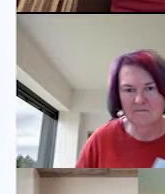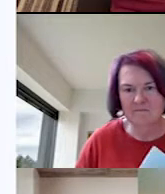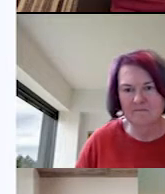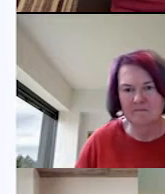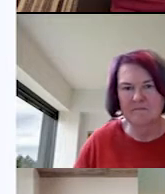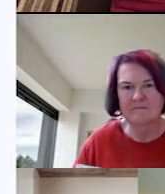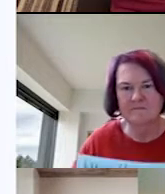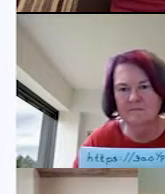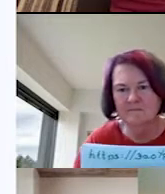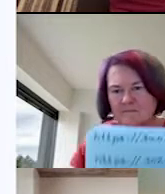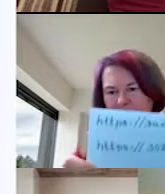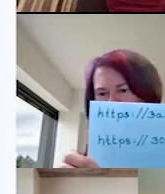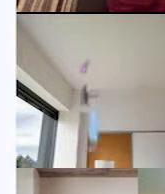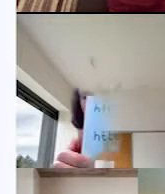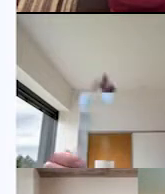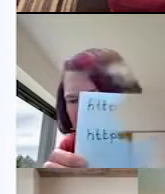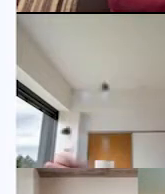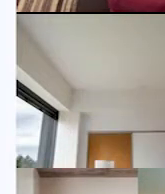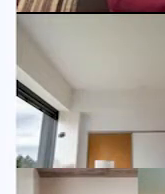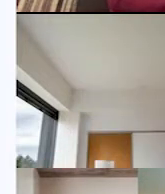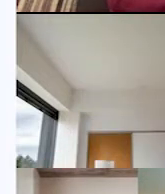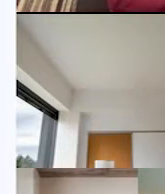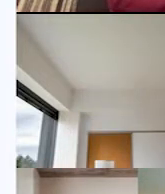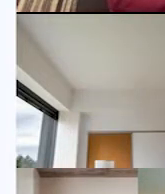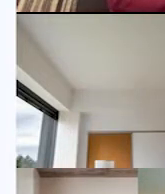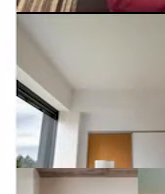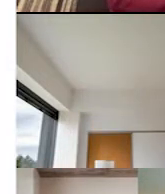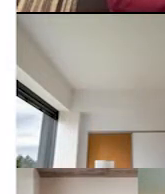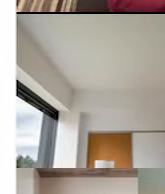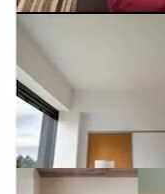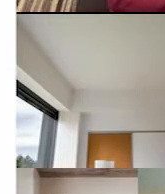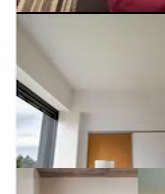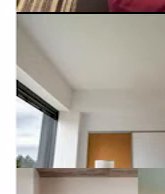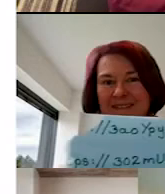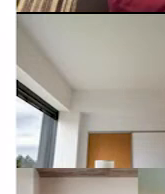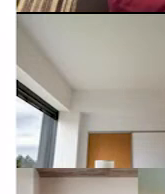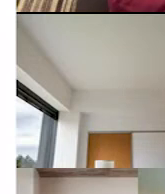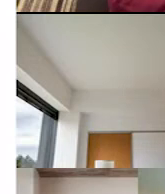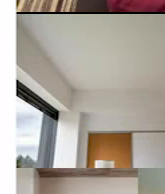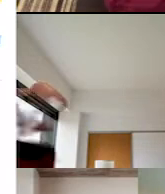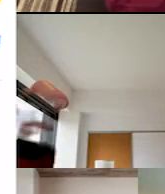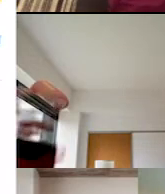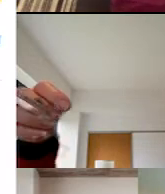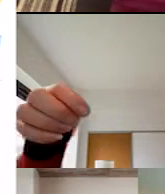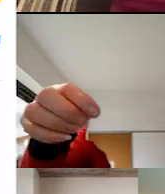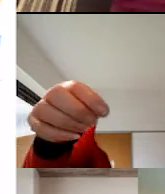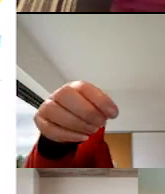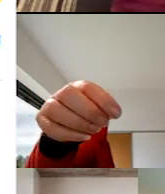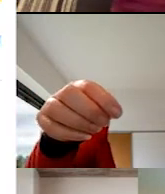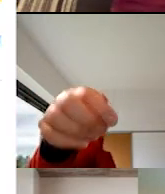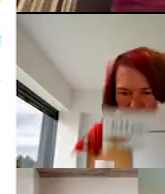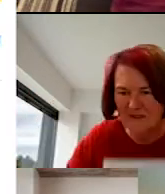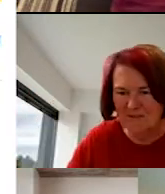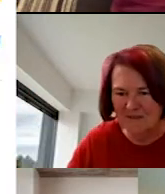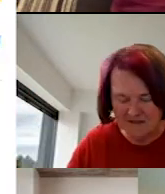can everyone see a new, I can see people are in there already. Can everyone see I'm sharing a